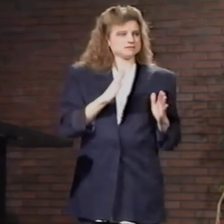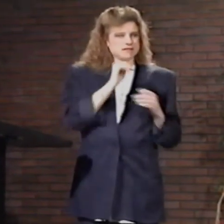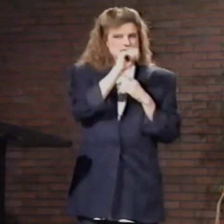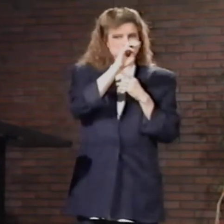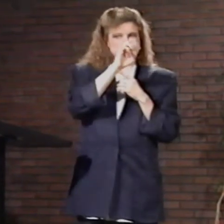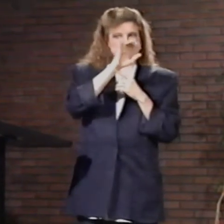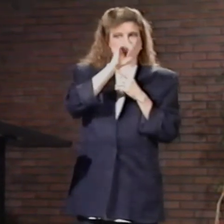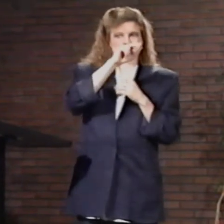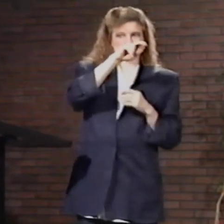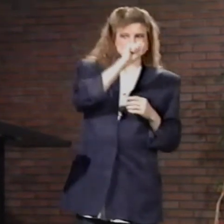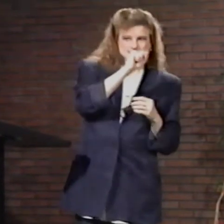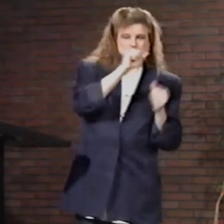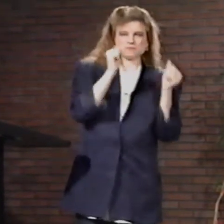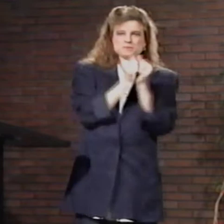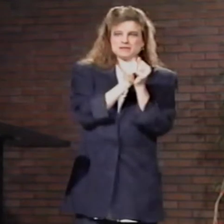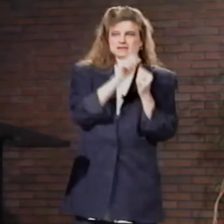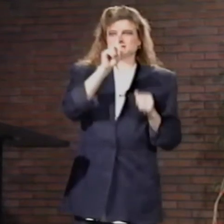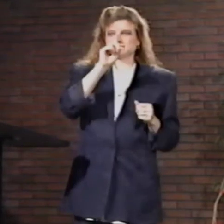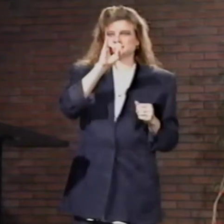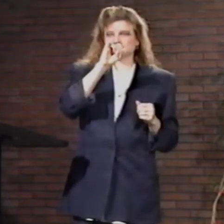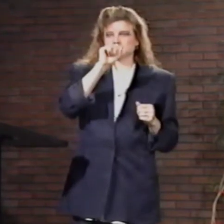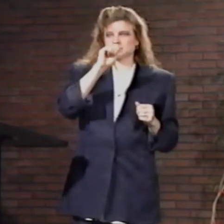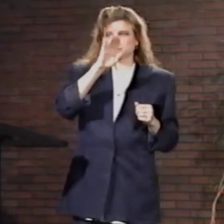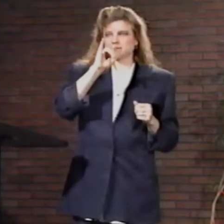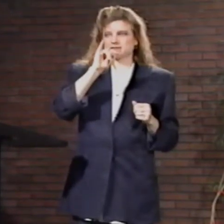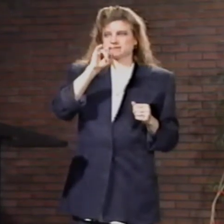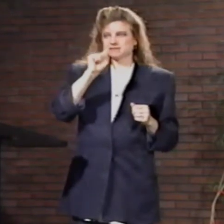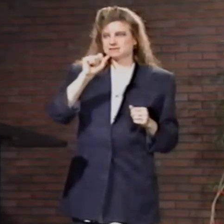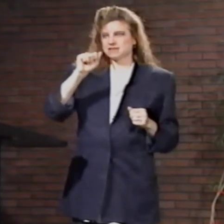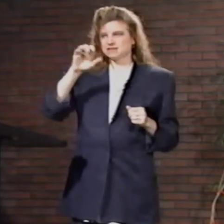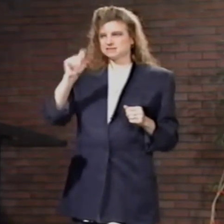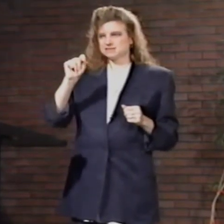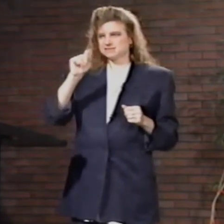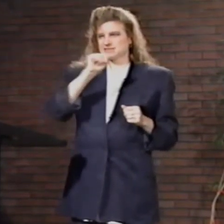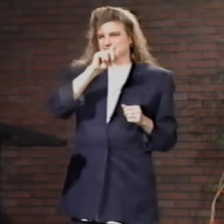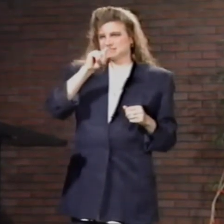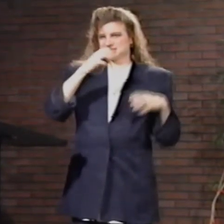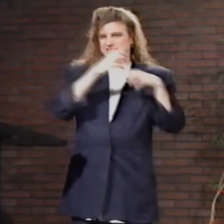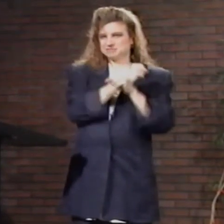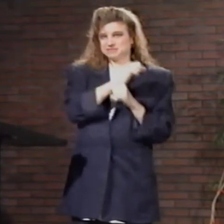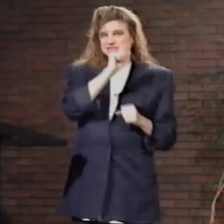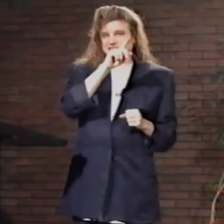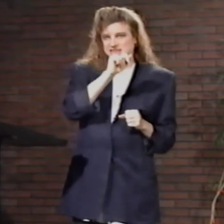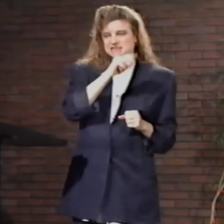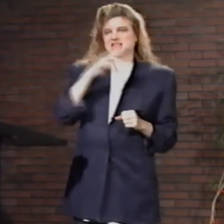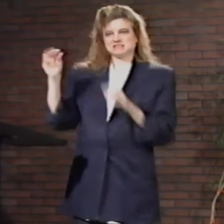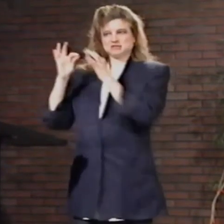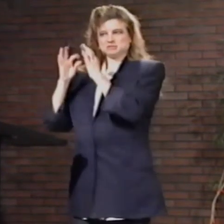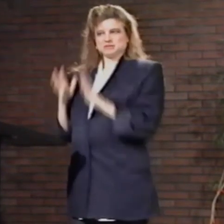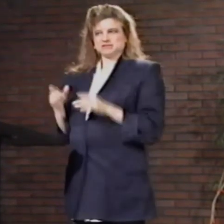ADA stands for Americans with Disabilities Act. The abbreviation is